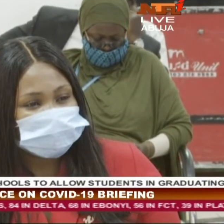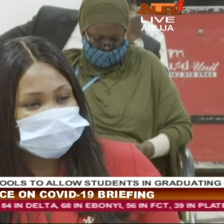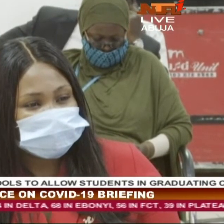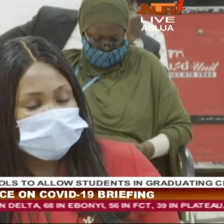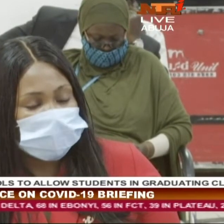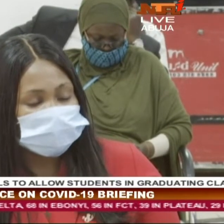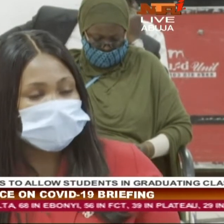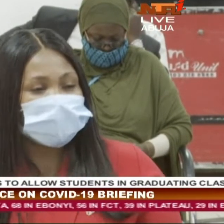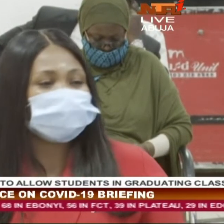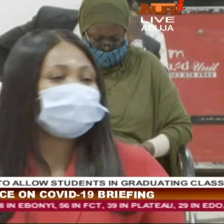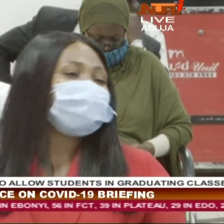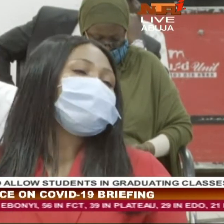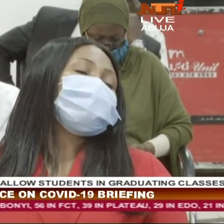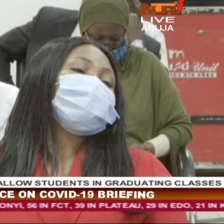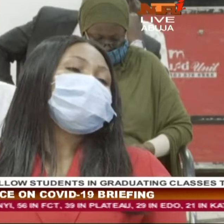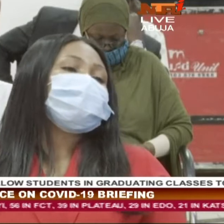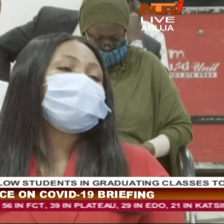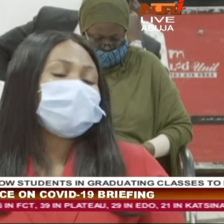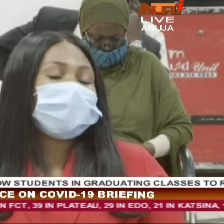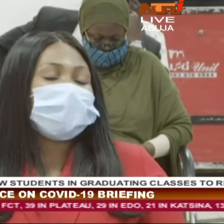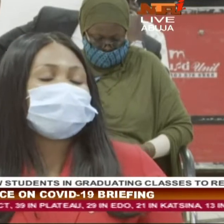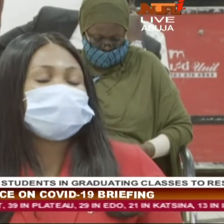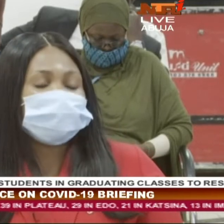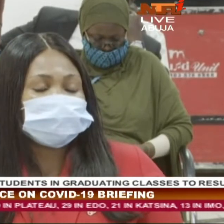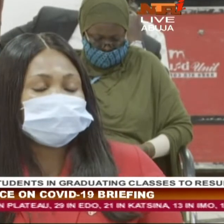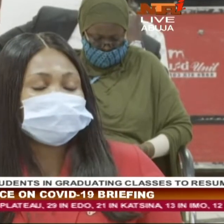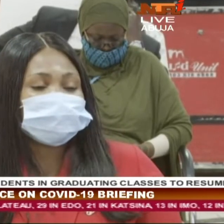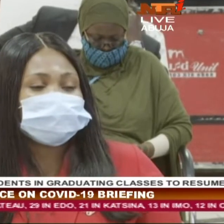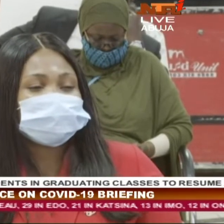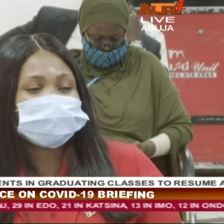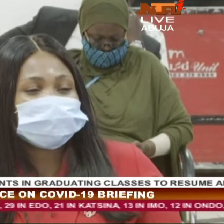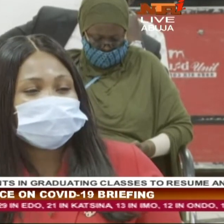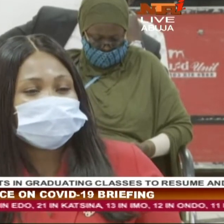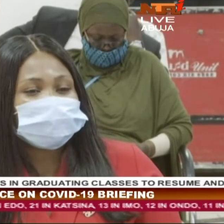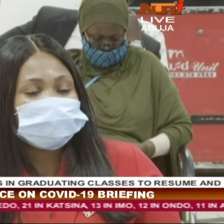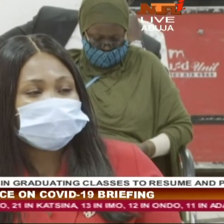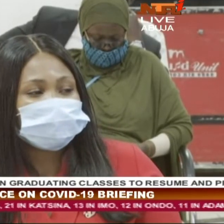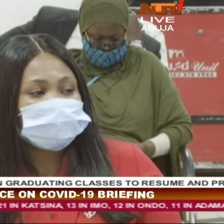into very abject and deep poverty.